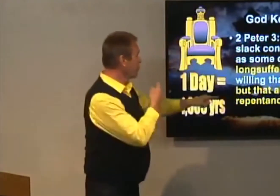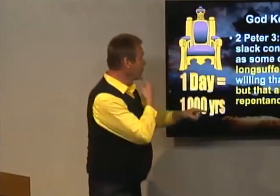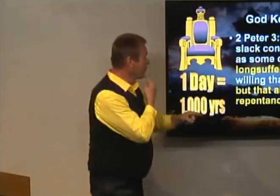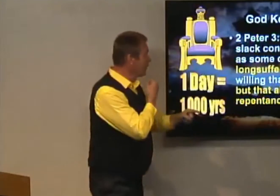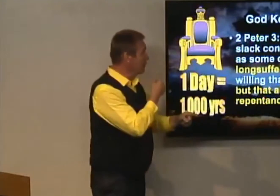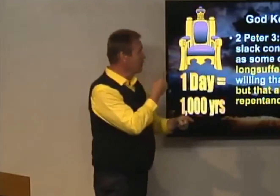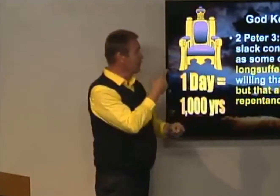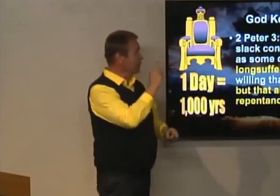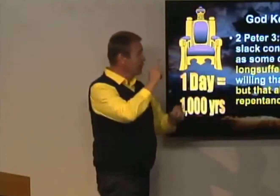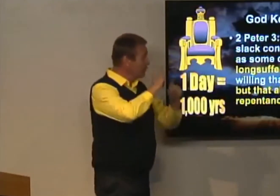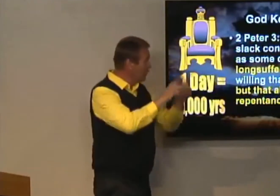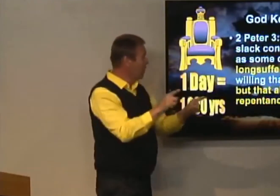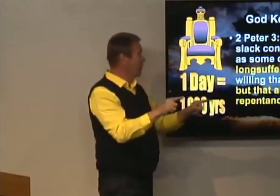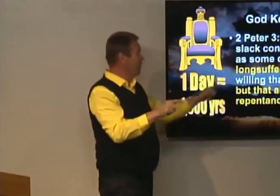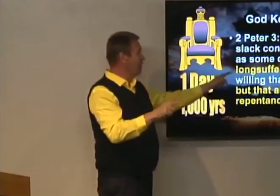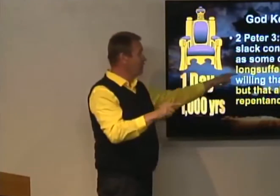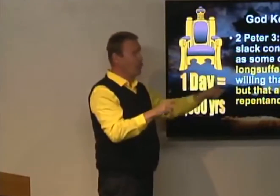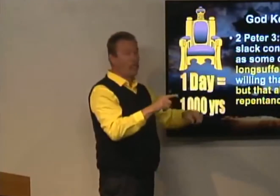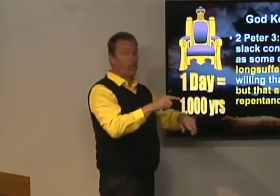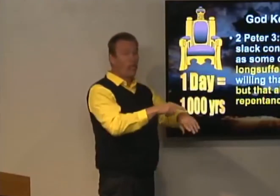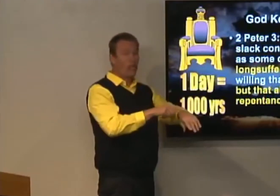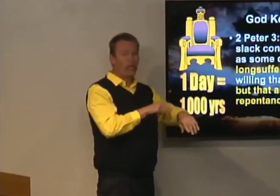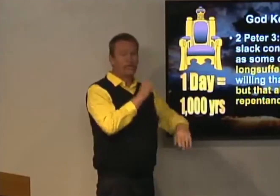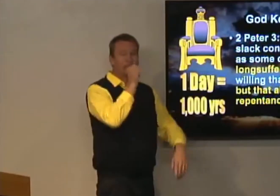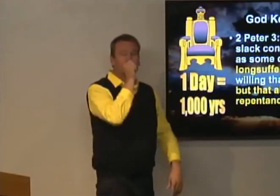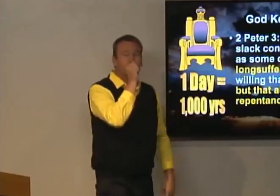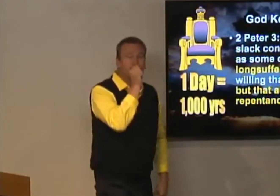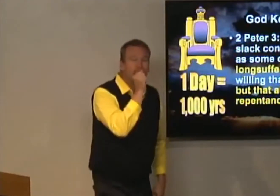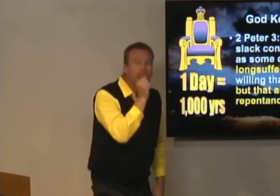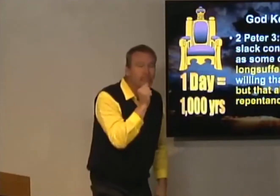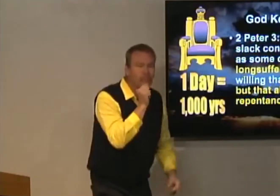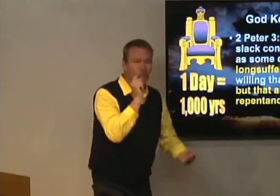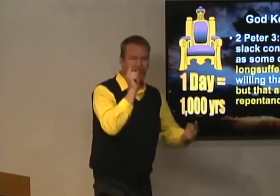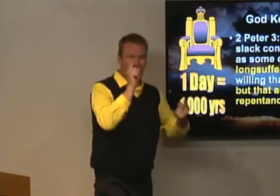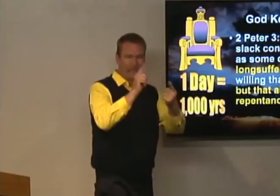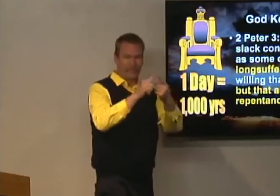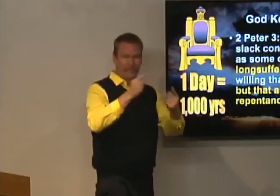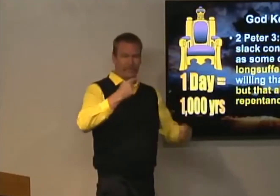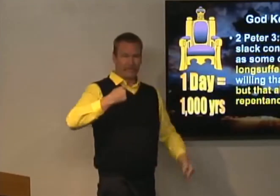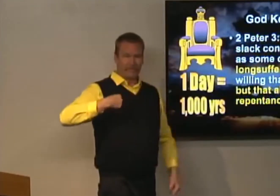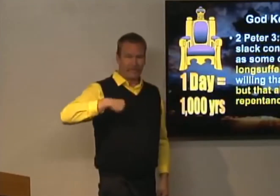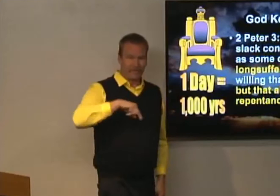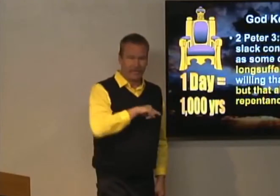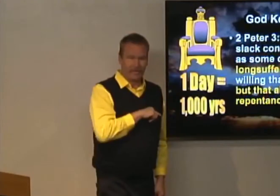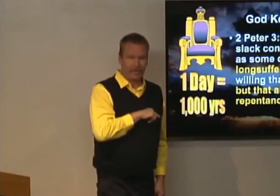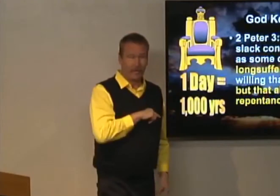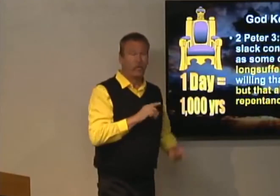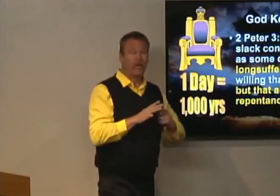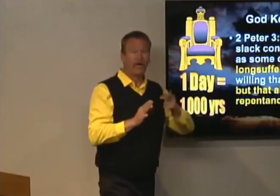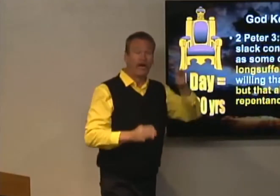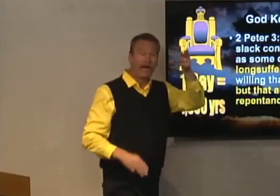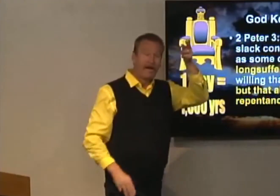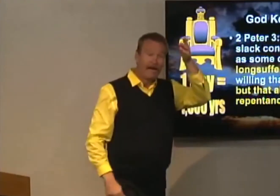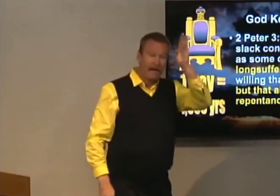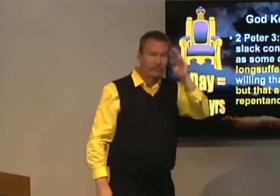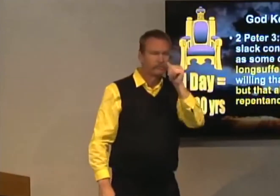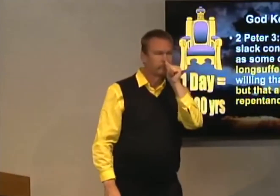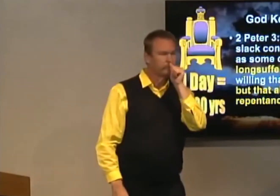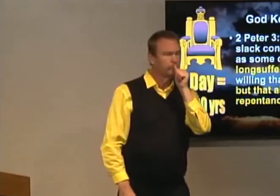going to keep reading, and it's going to explain to us why he hasn't returned. But God is long-suffering toward us.